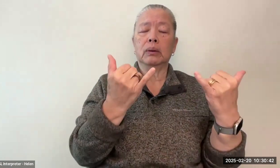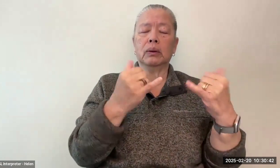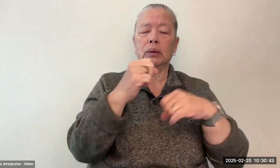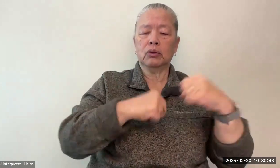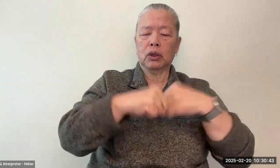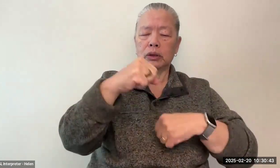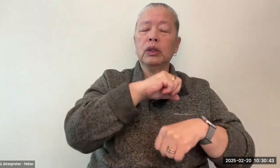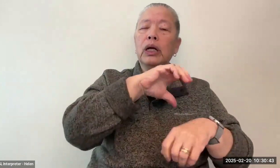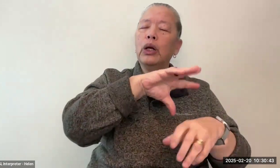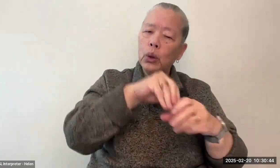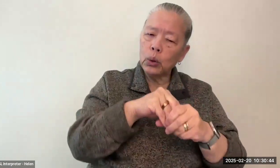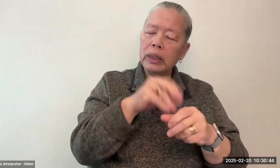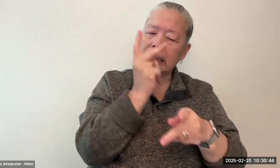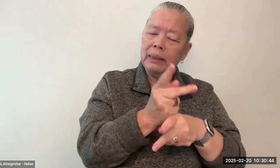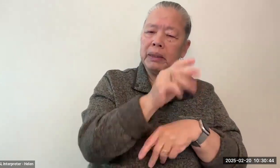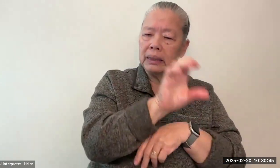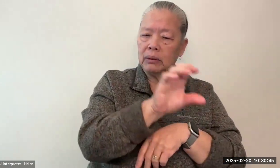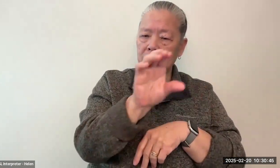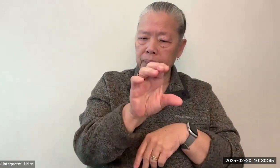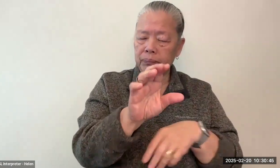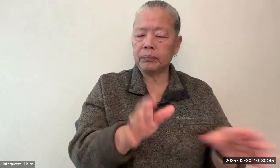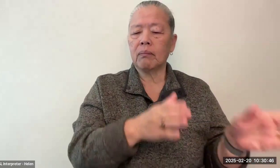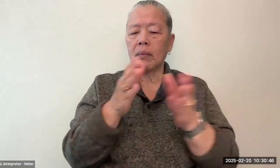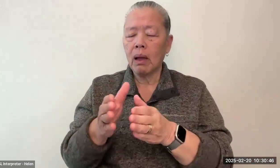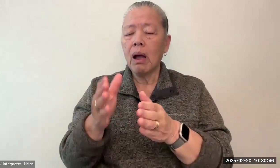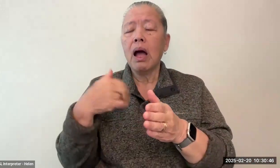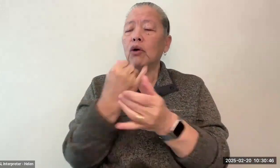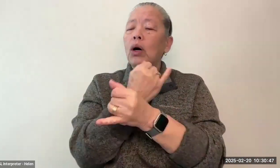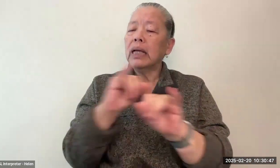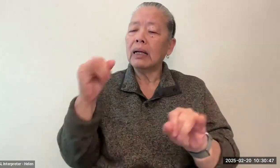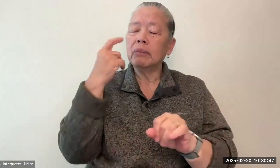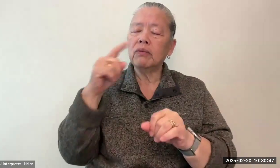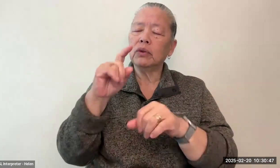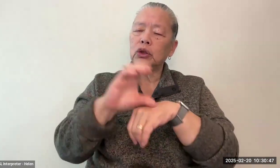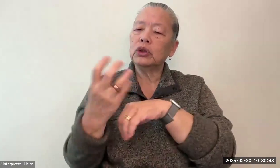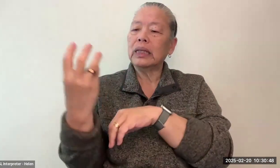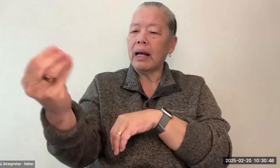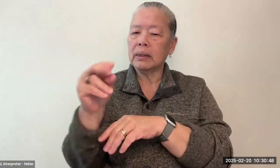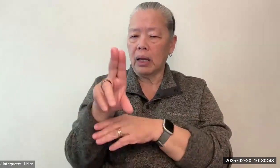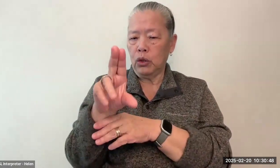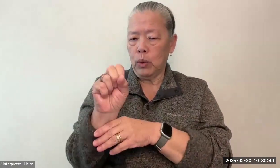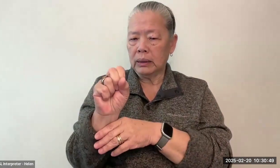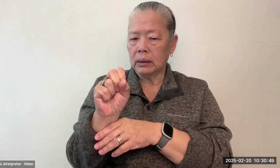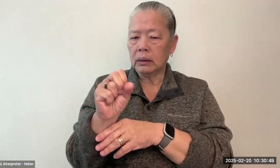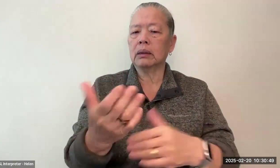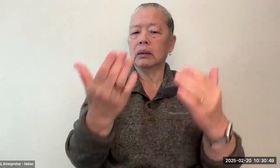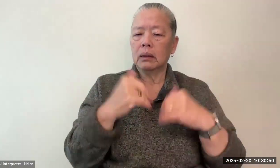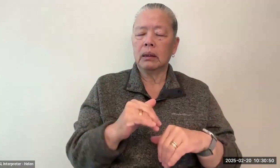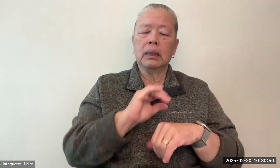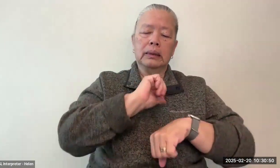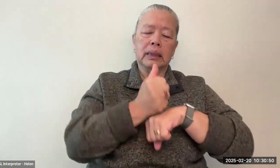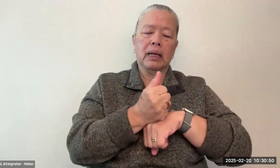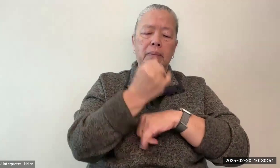conferences. The second was granting autonomy for churches outside the United States. The third was creating